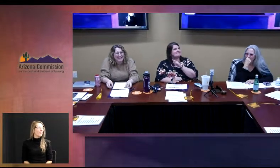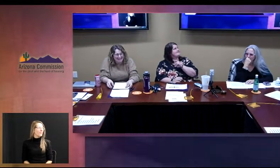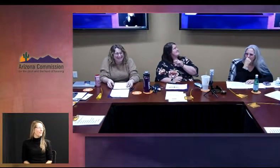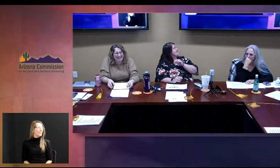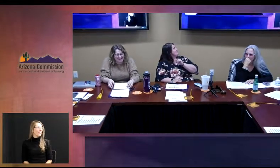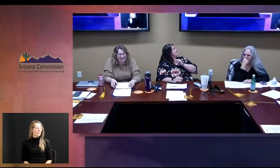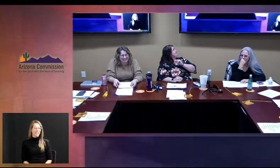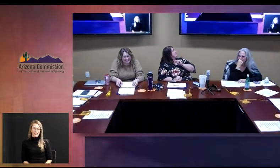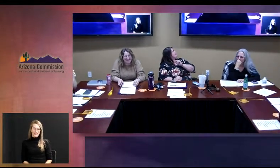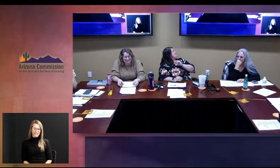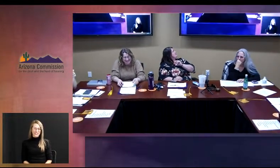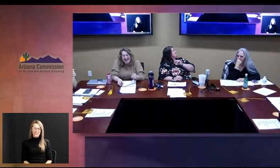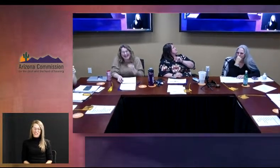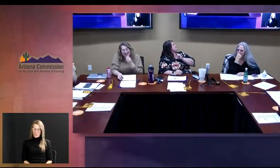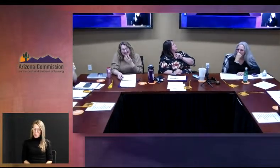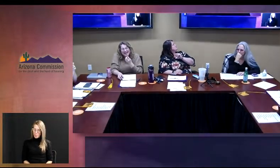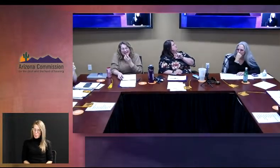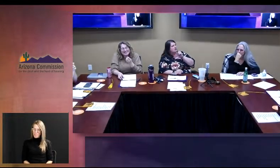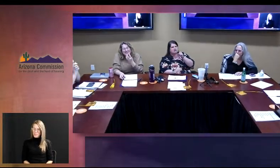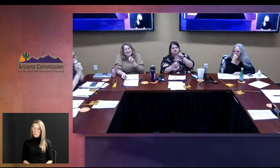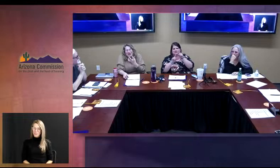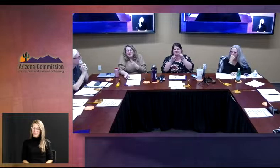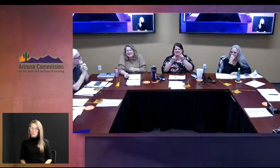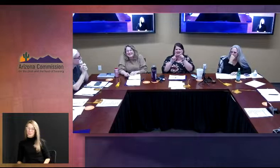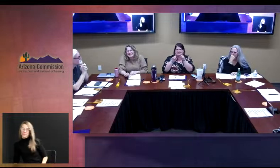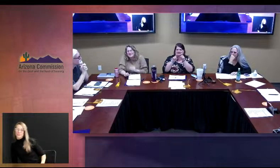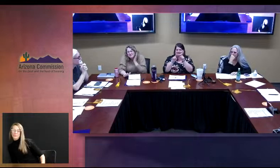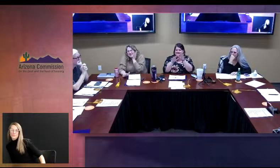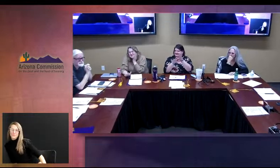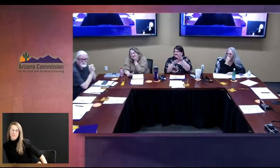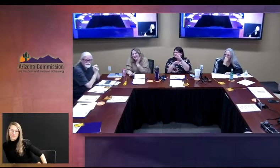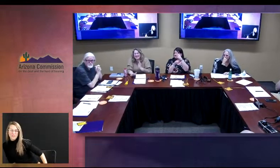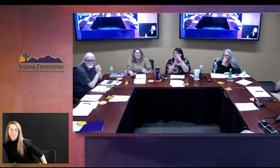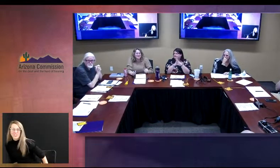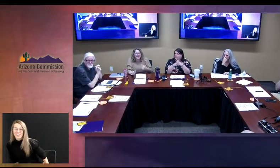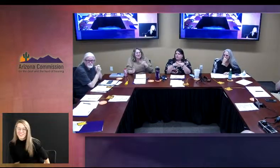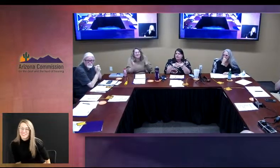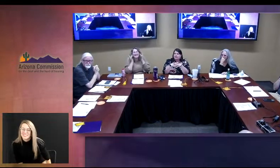It's a little warm. It's a little sweaty.